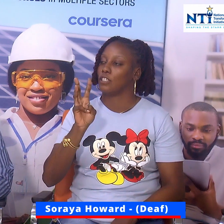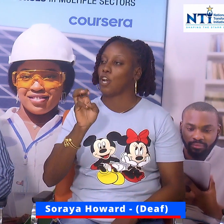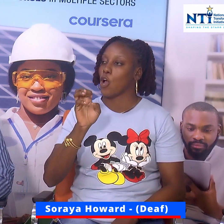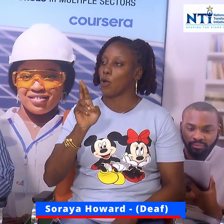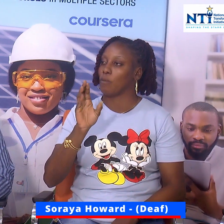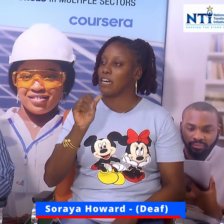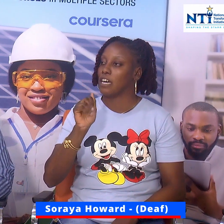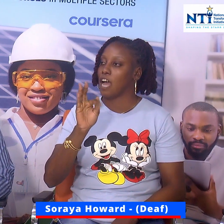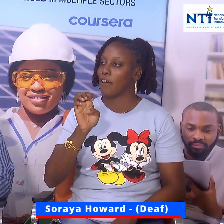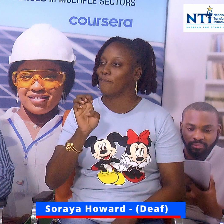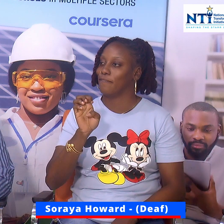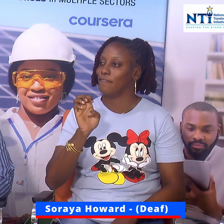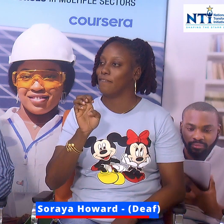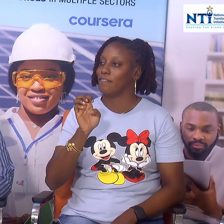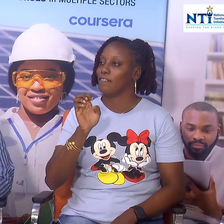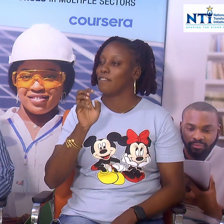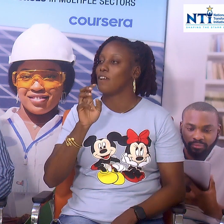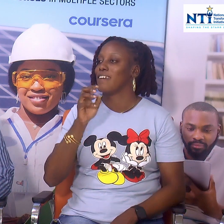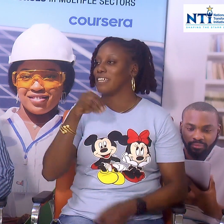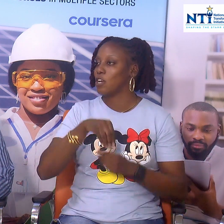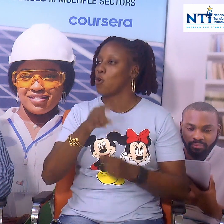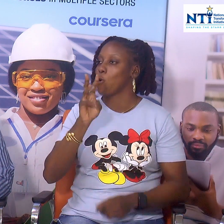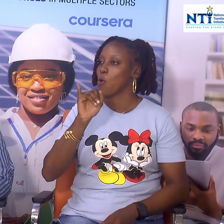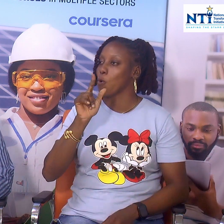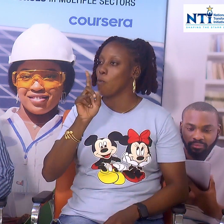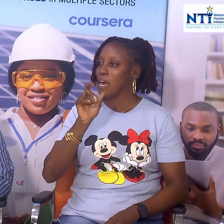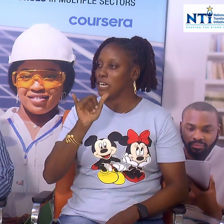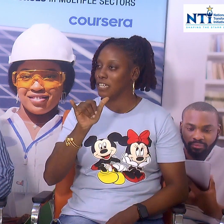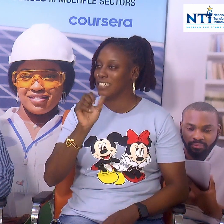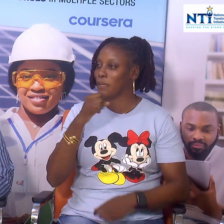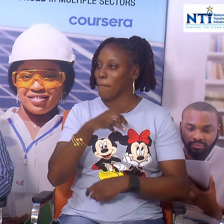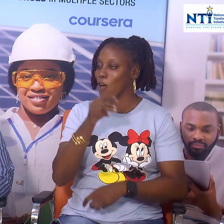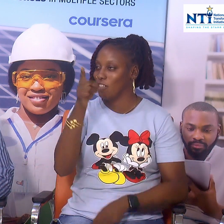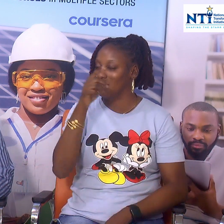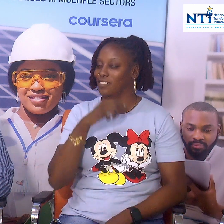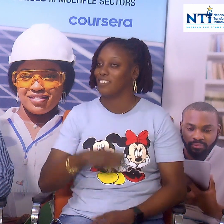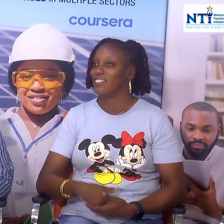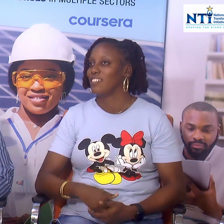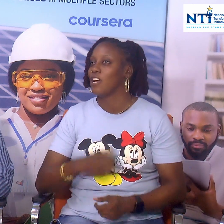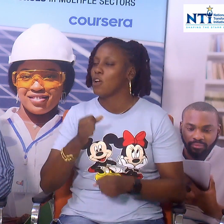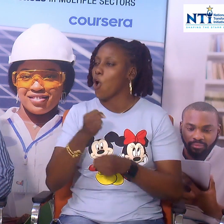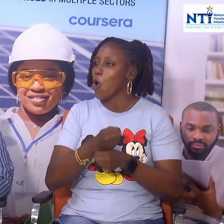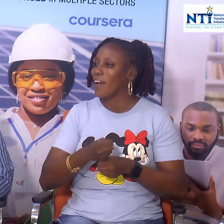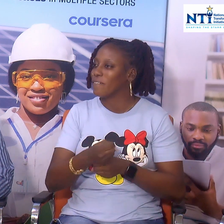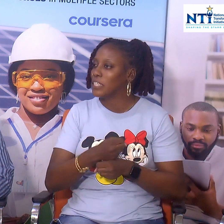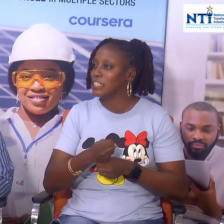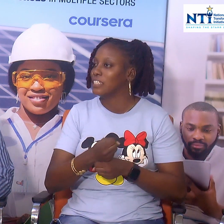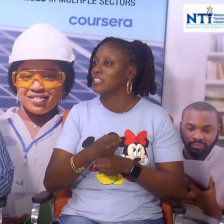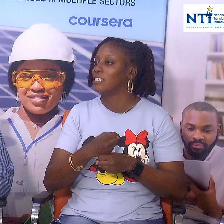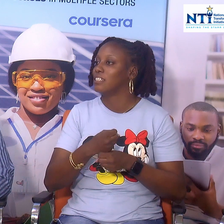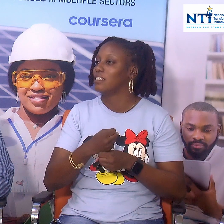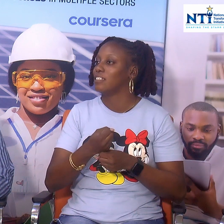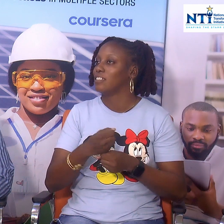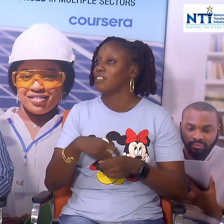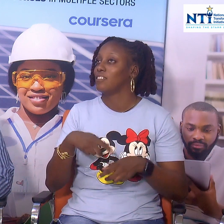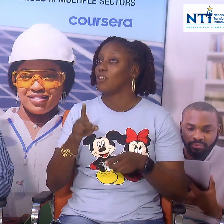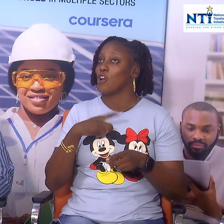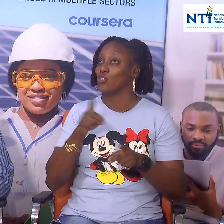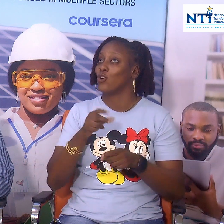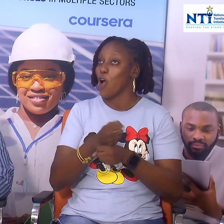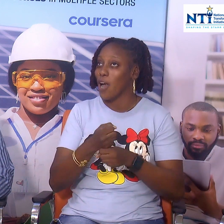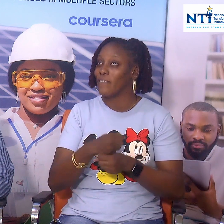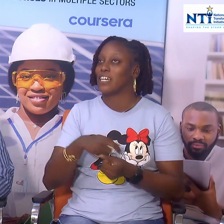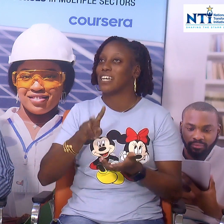I work at an establishment called Tower Cafe. That's in Wildy. You know, I make